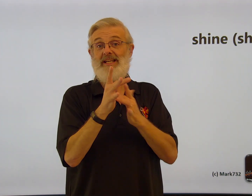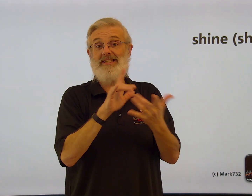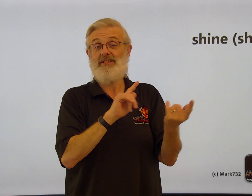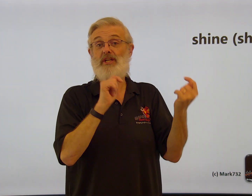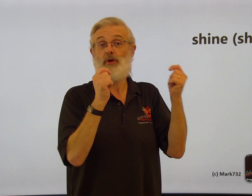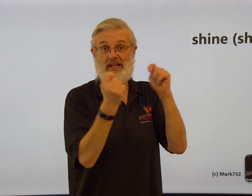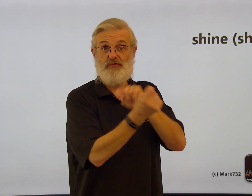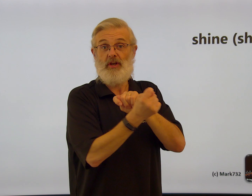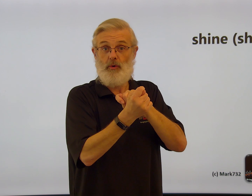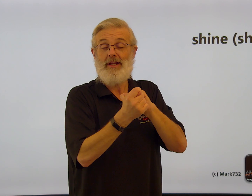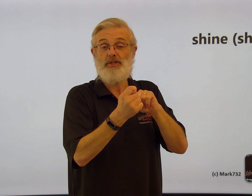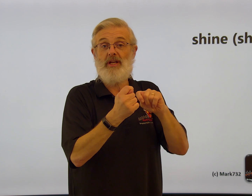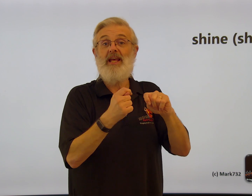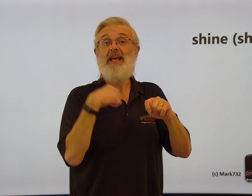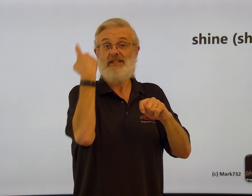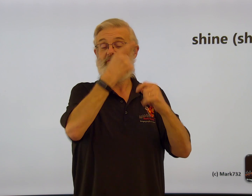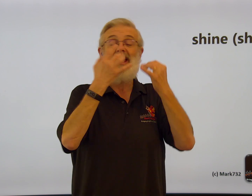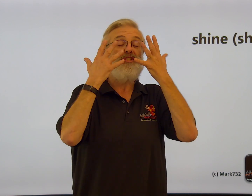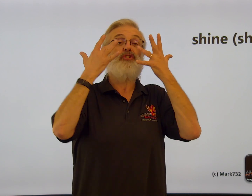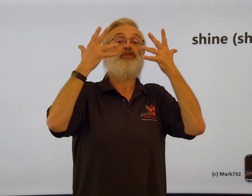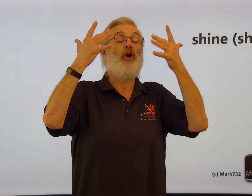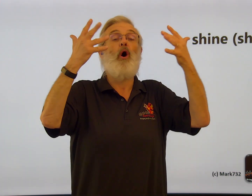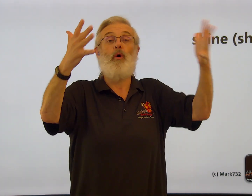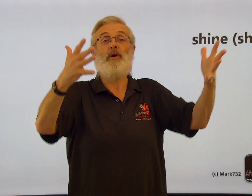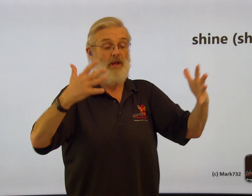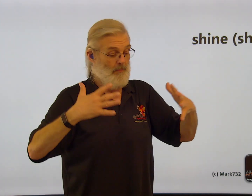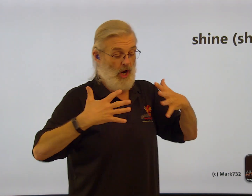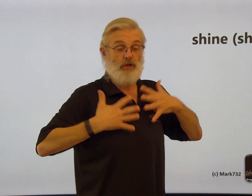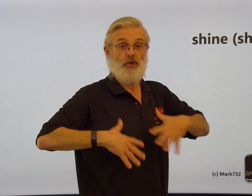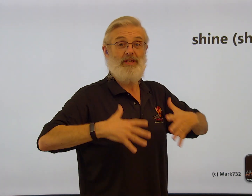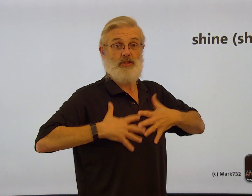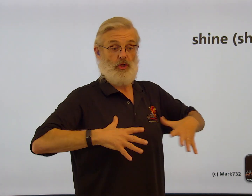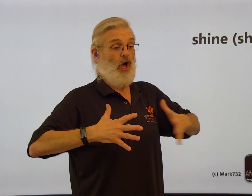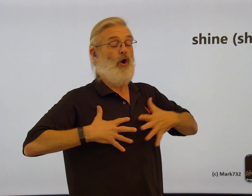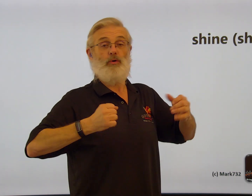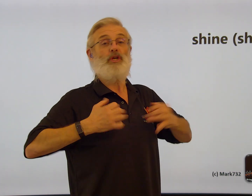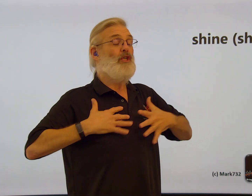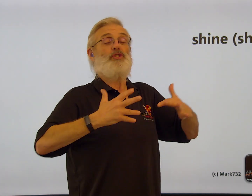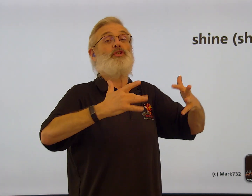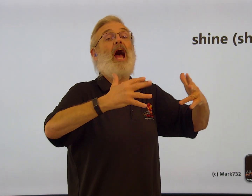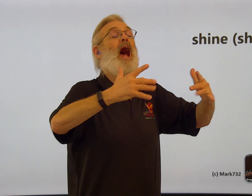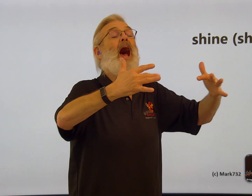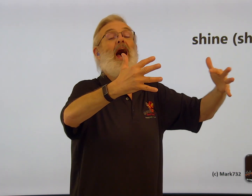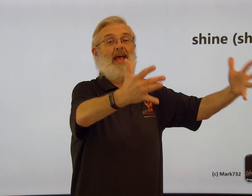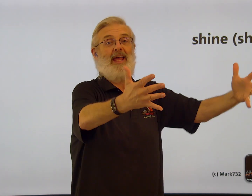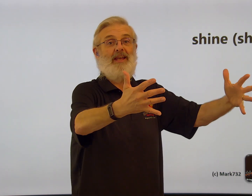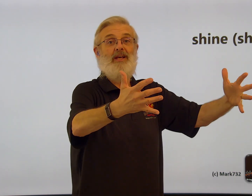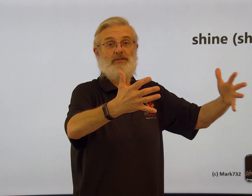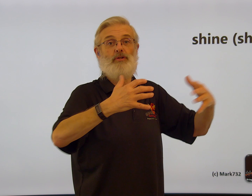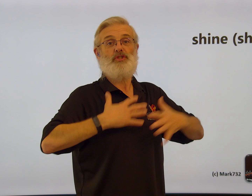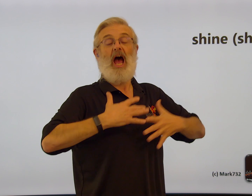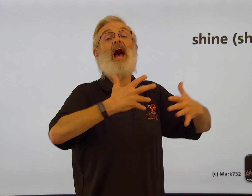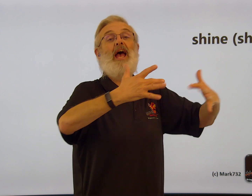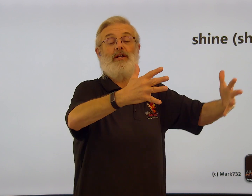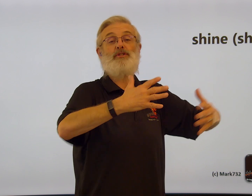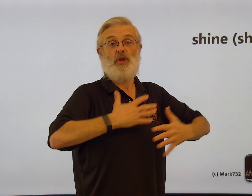at transfiguration, his face shone, but also his clothes shine. So shine or shone is